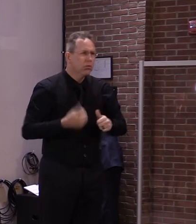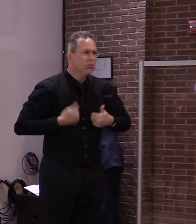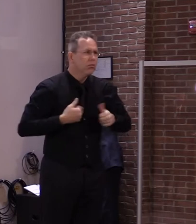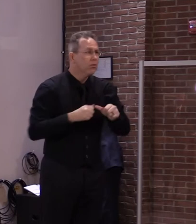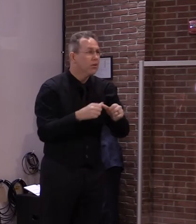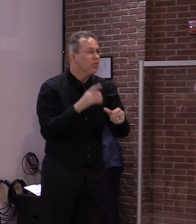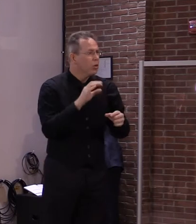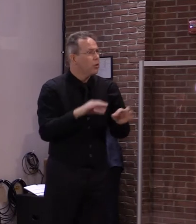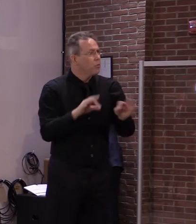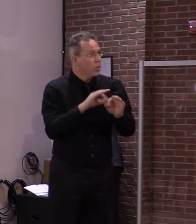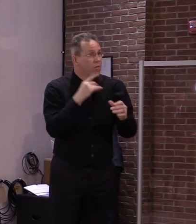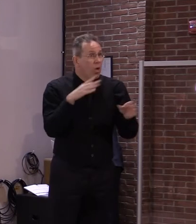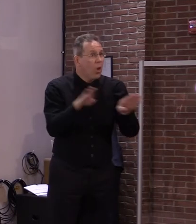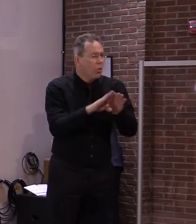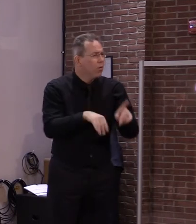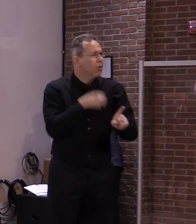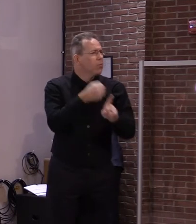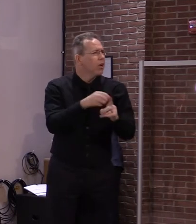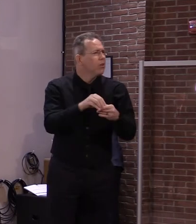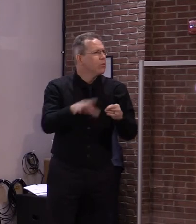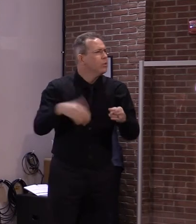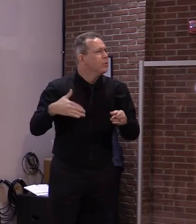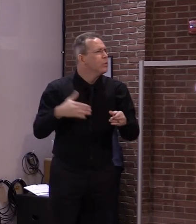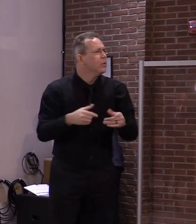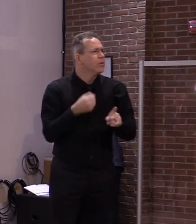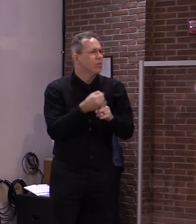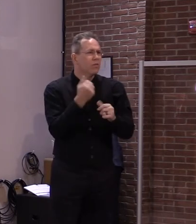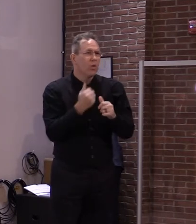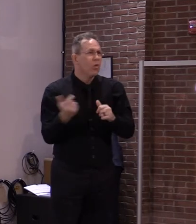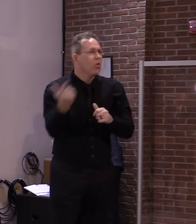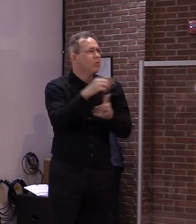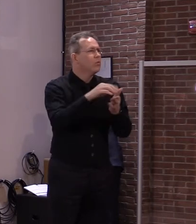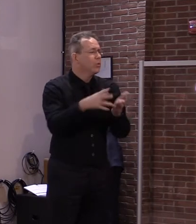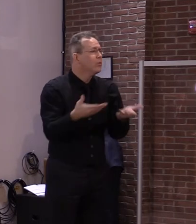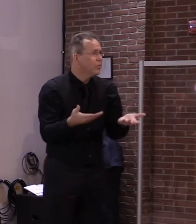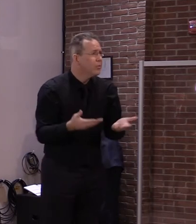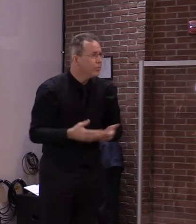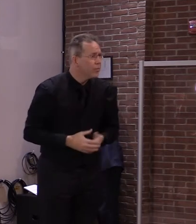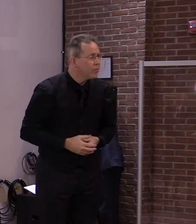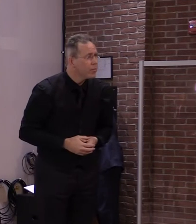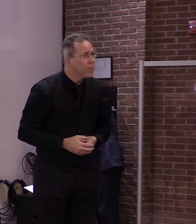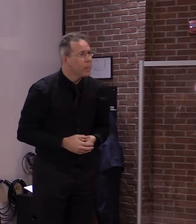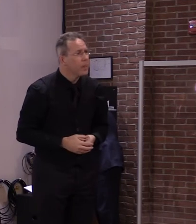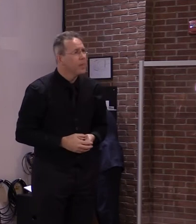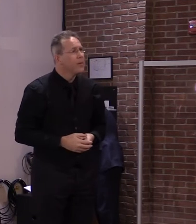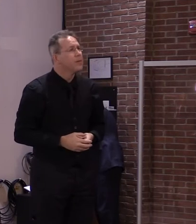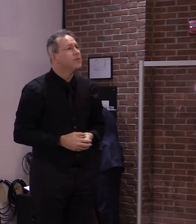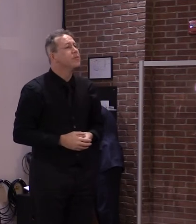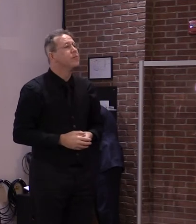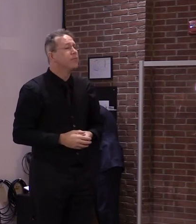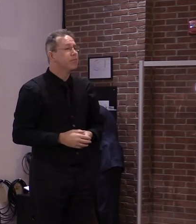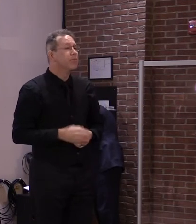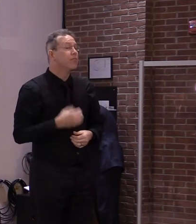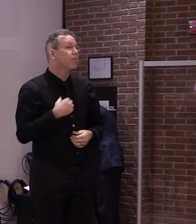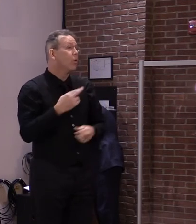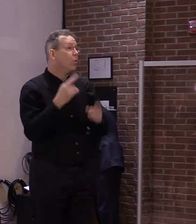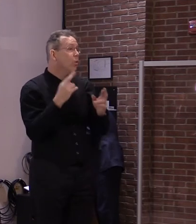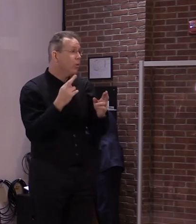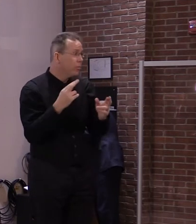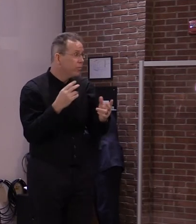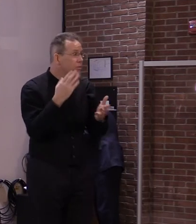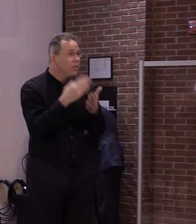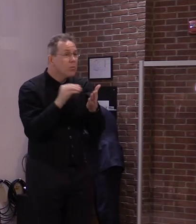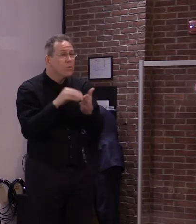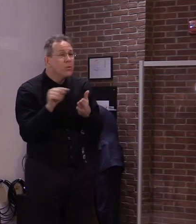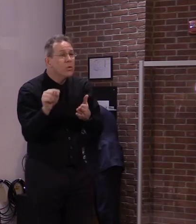understand the impact so we can prioritize our response i suspect we will find some students are doing fine academically